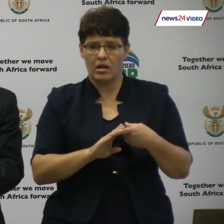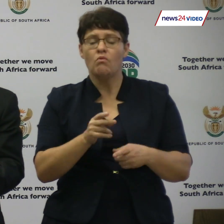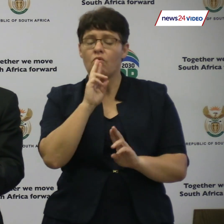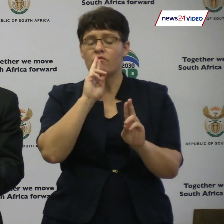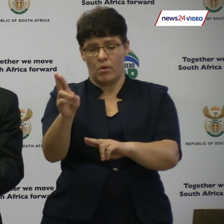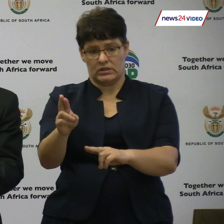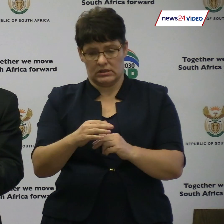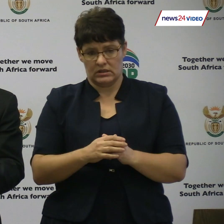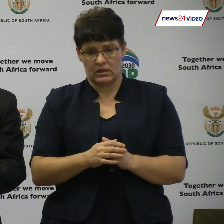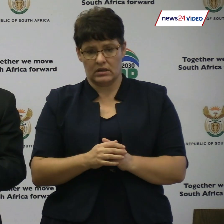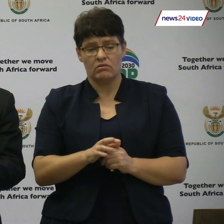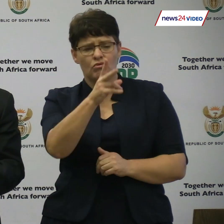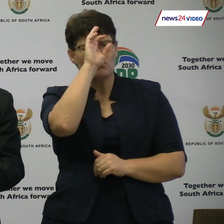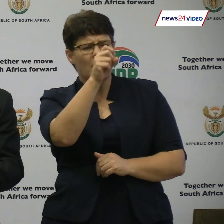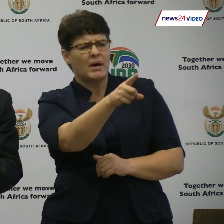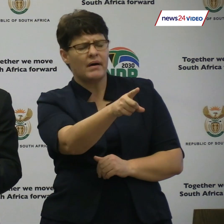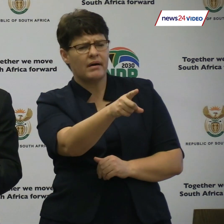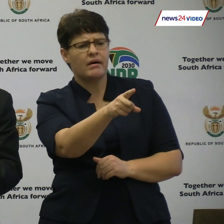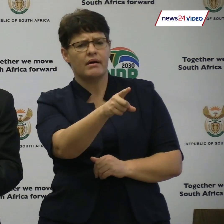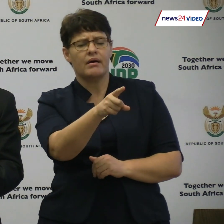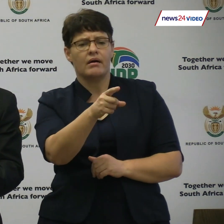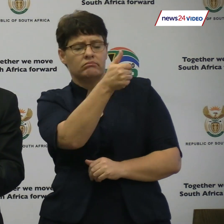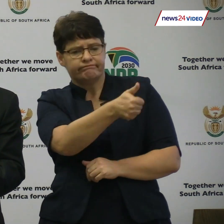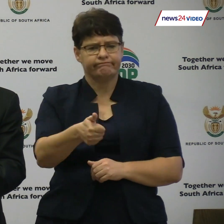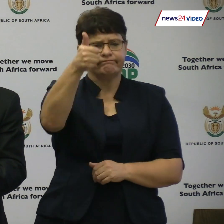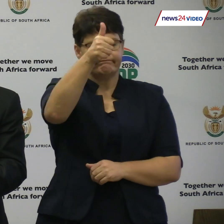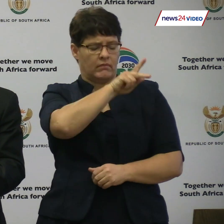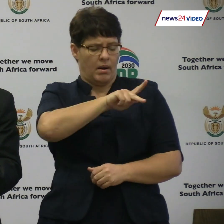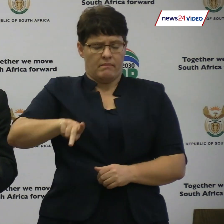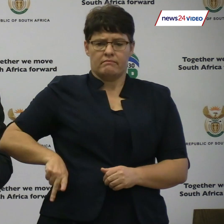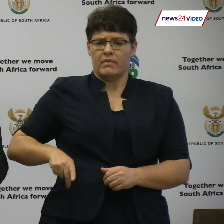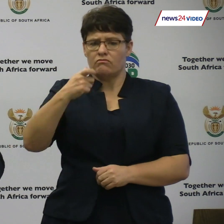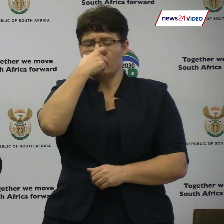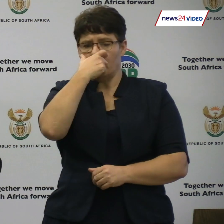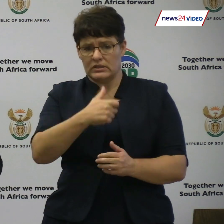report, as you remember, when the Commander-in-Chief, President Ramaphosa,